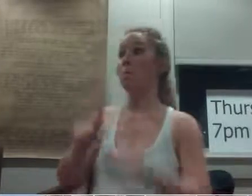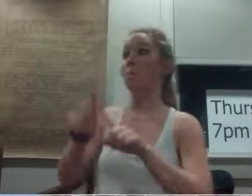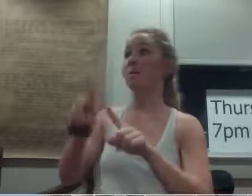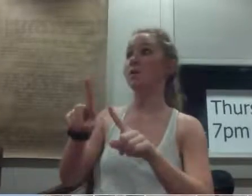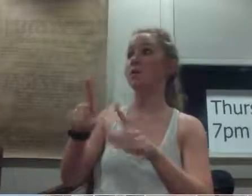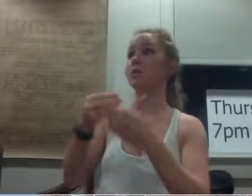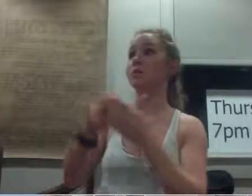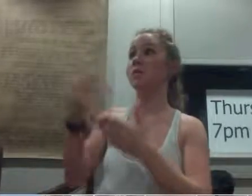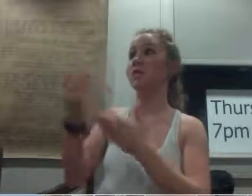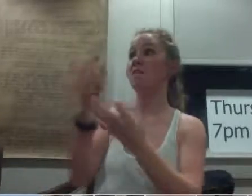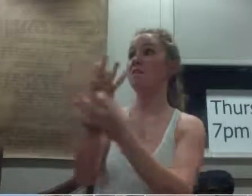You need to understand